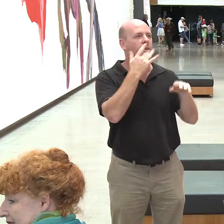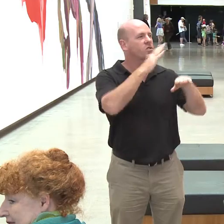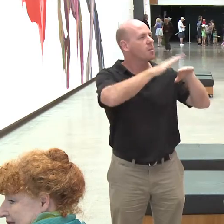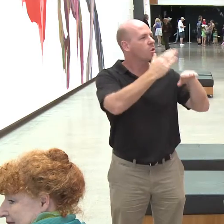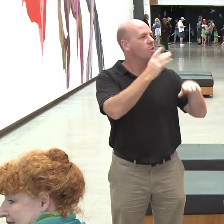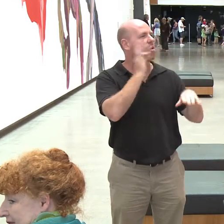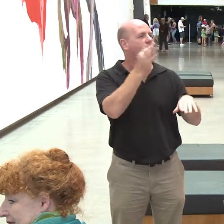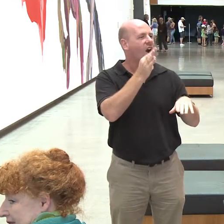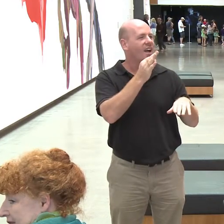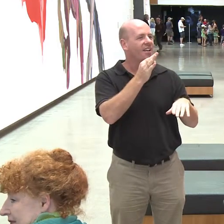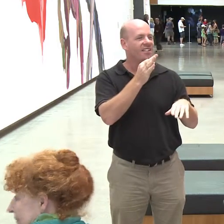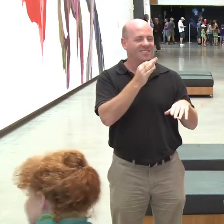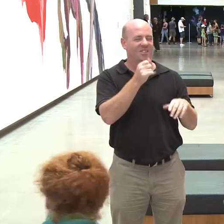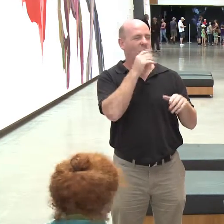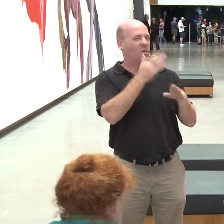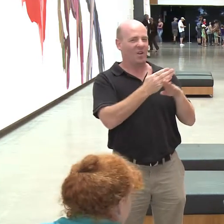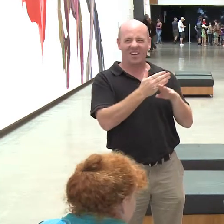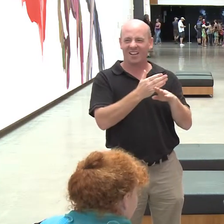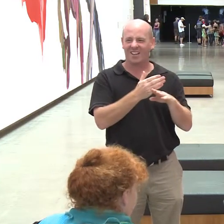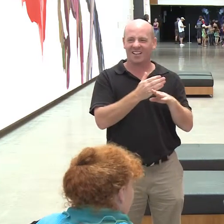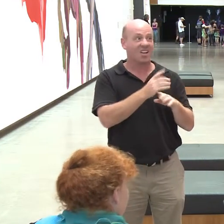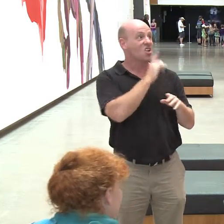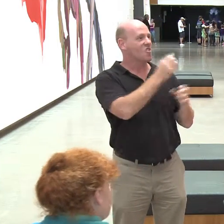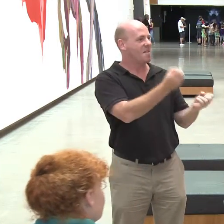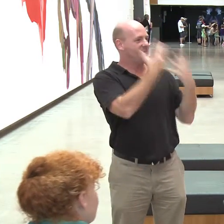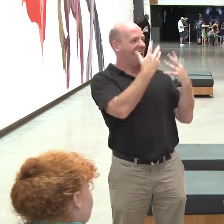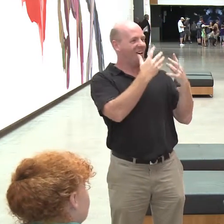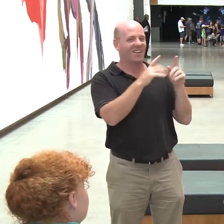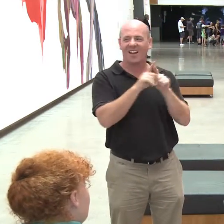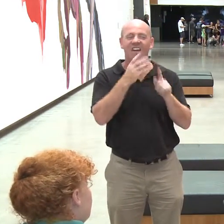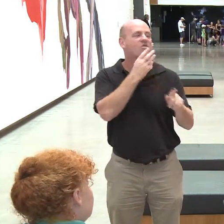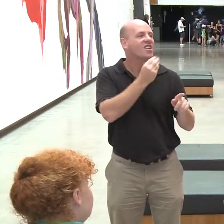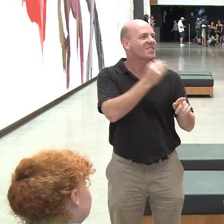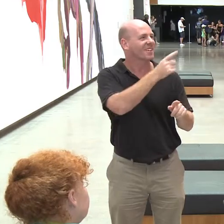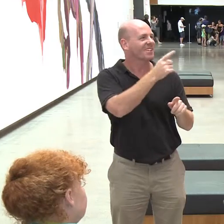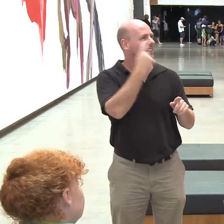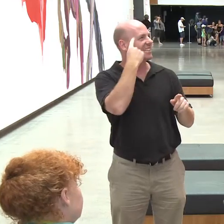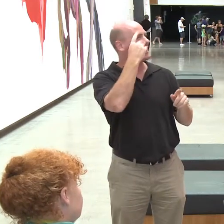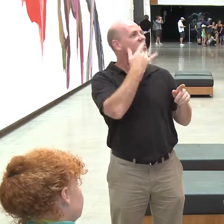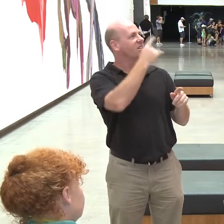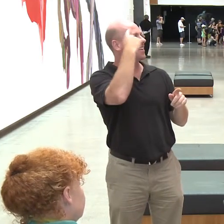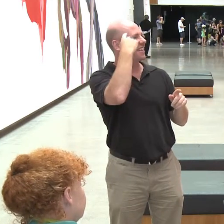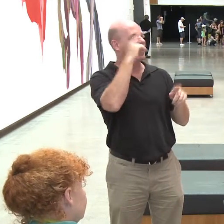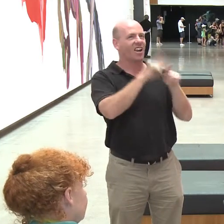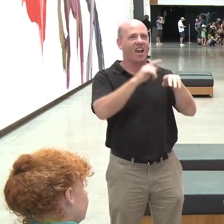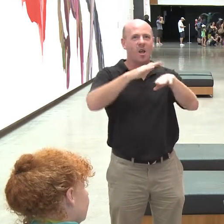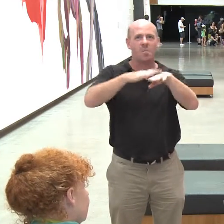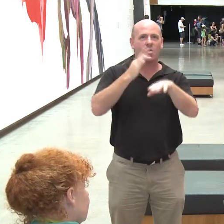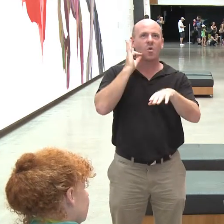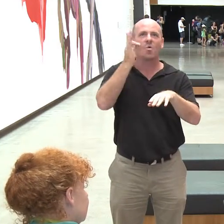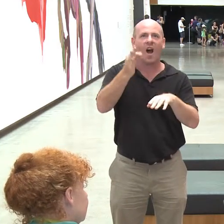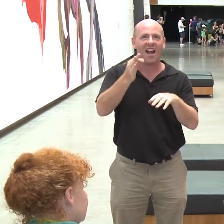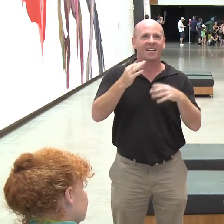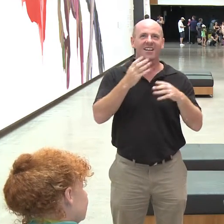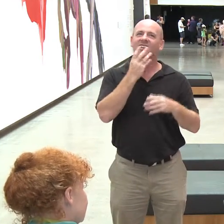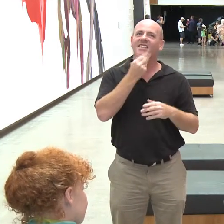work. Imagine a blue. I was just trying to imagine a blue and white Father Christmas, but it won't work. Yes. It's got to be